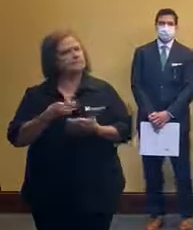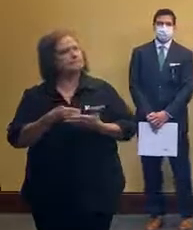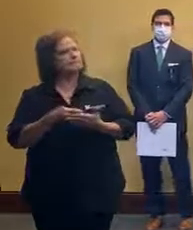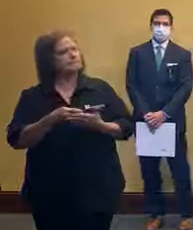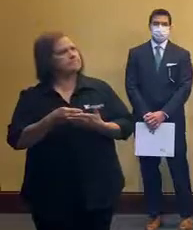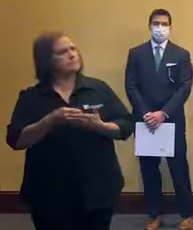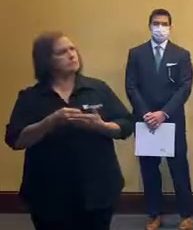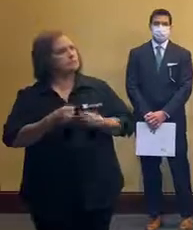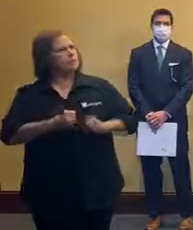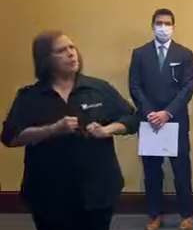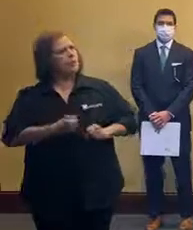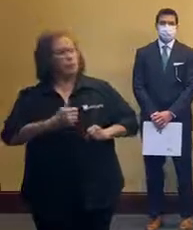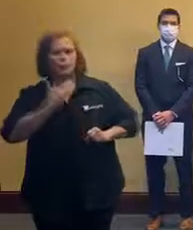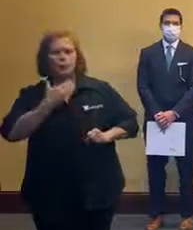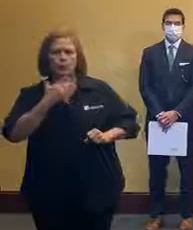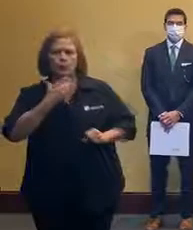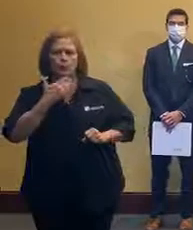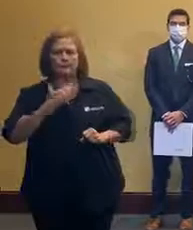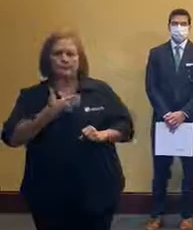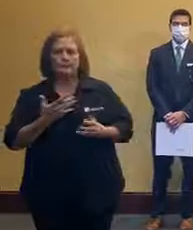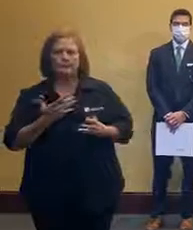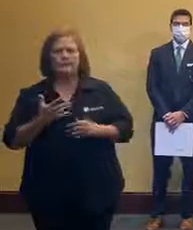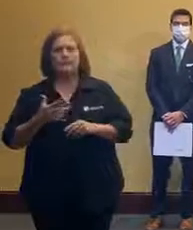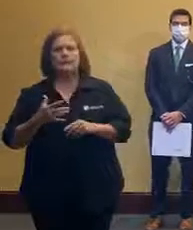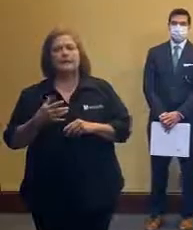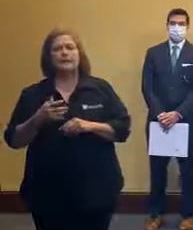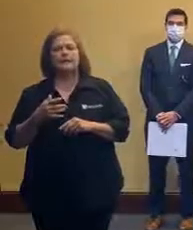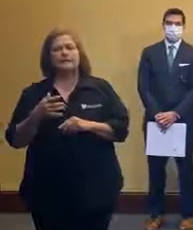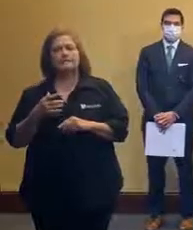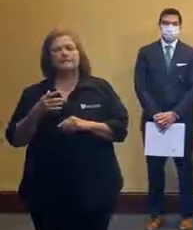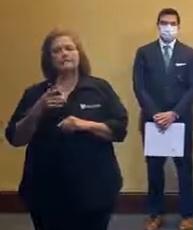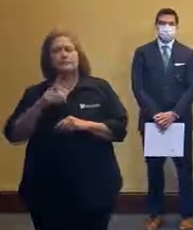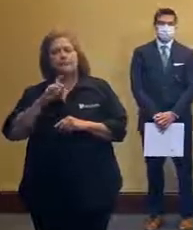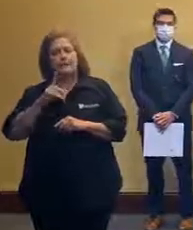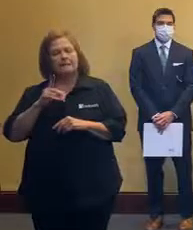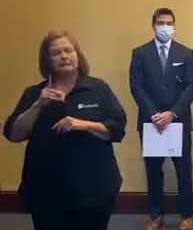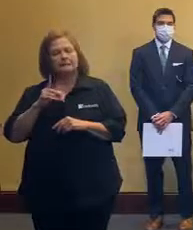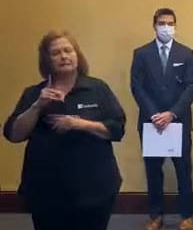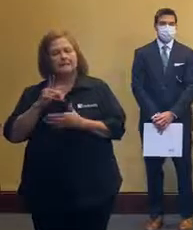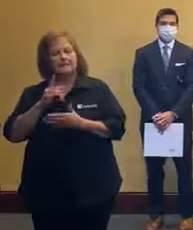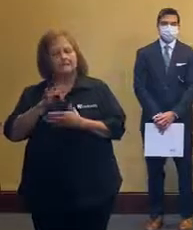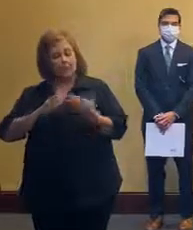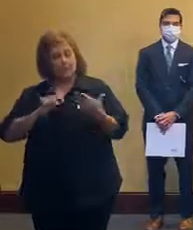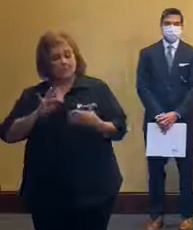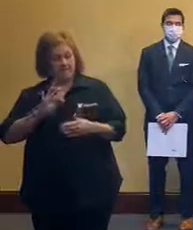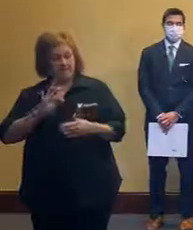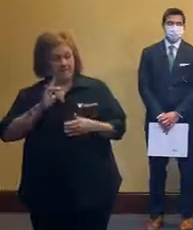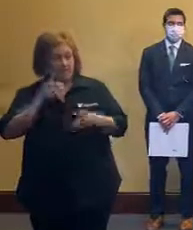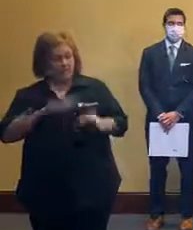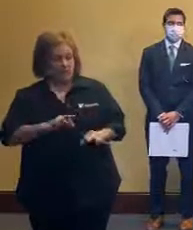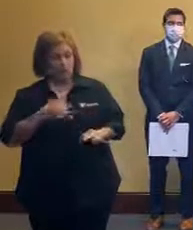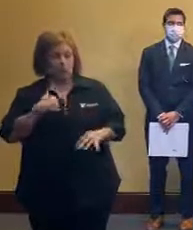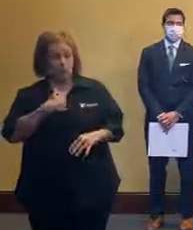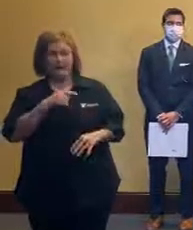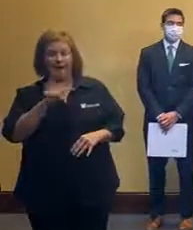the city. And it really contributes to some of the decisions that my administration had to